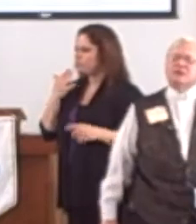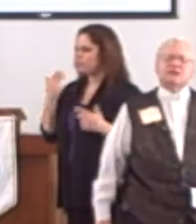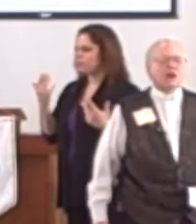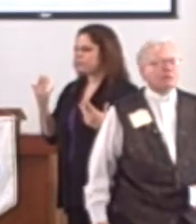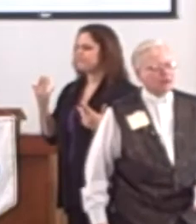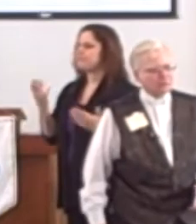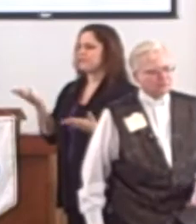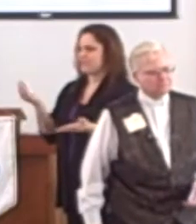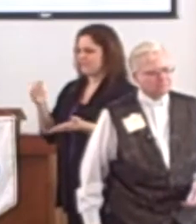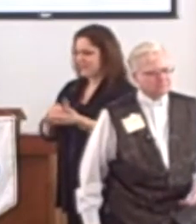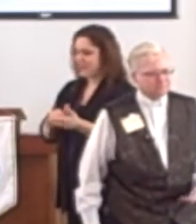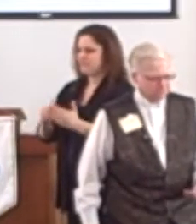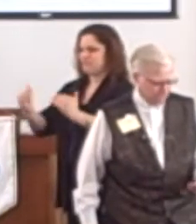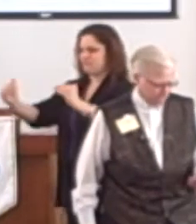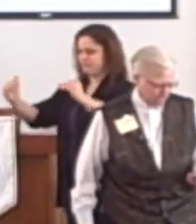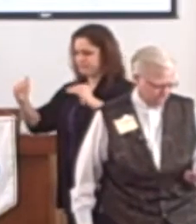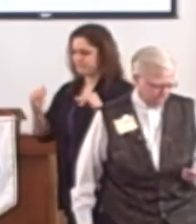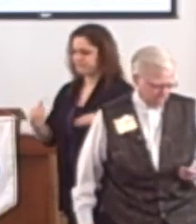We are better.